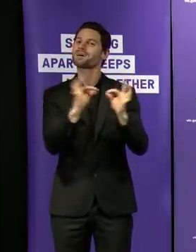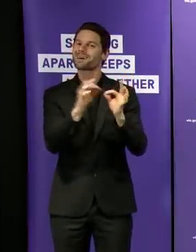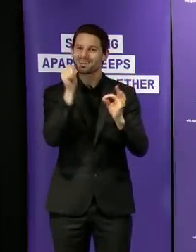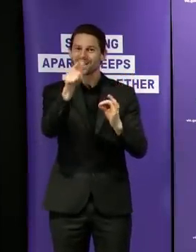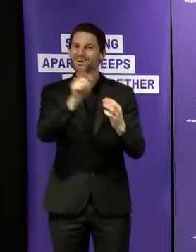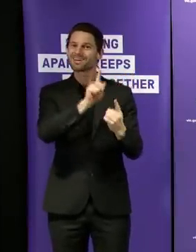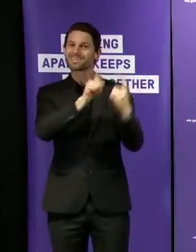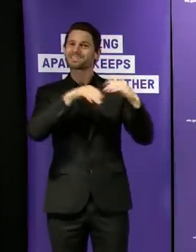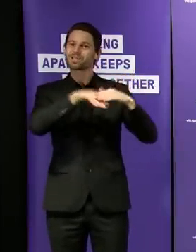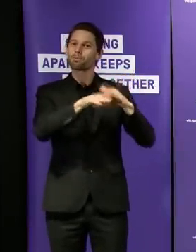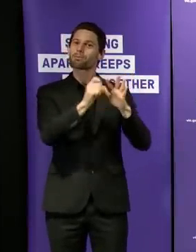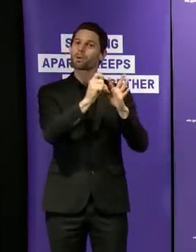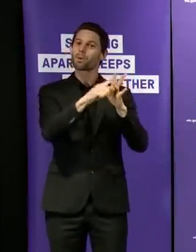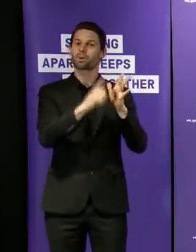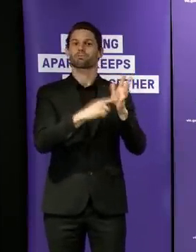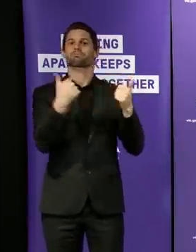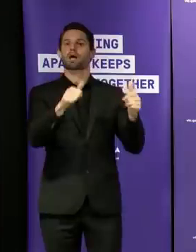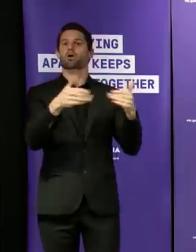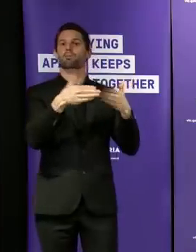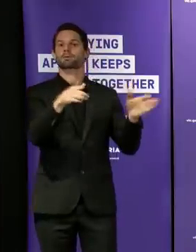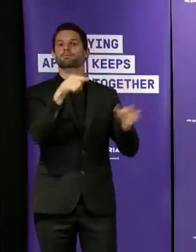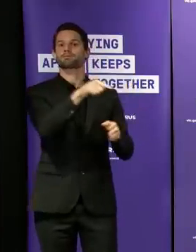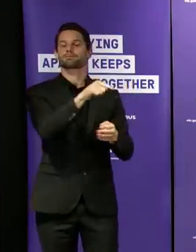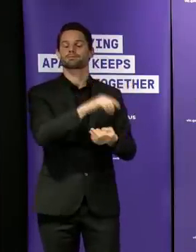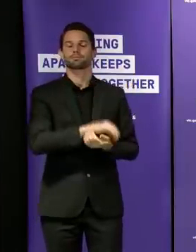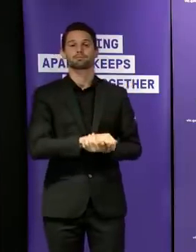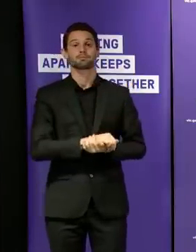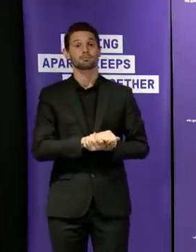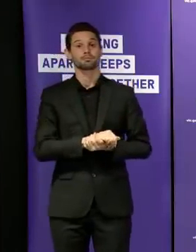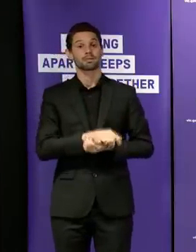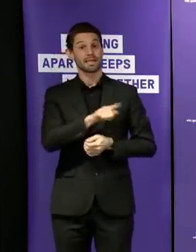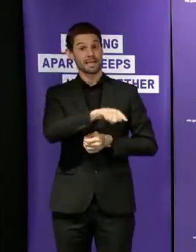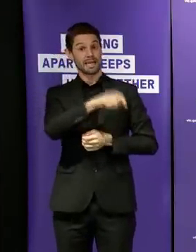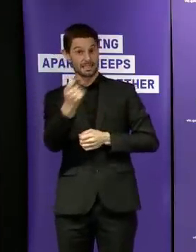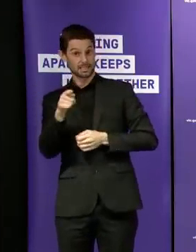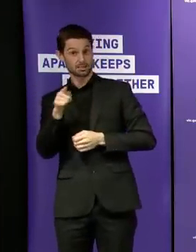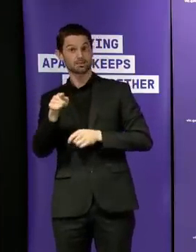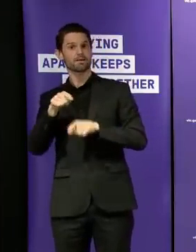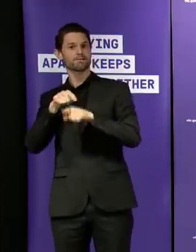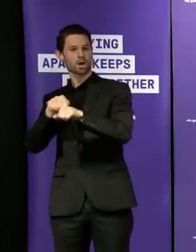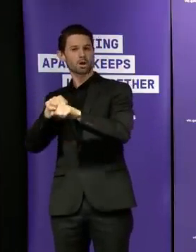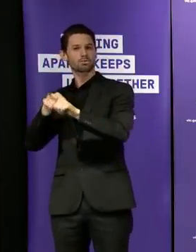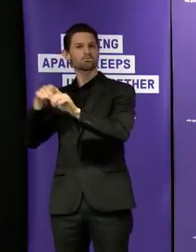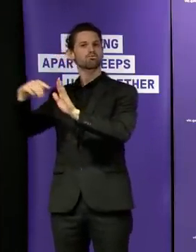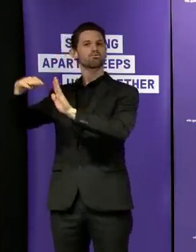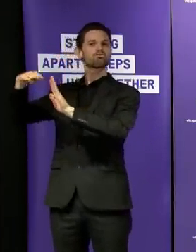professional. The following will be allowed subject to conditions also: